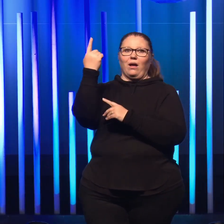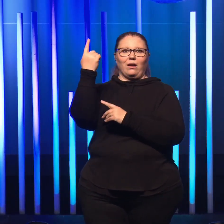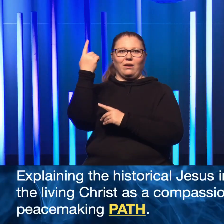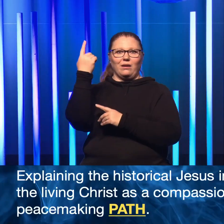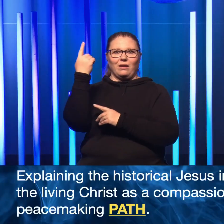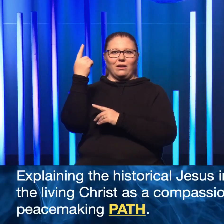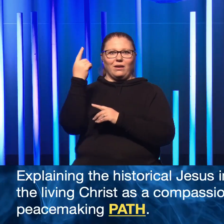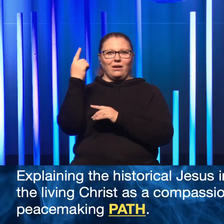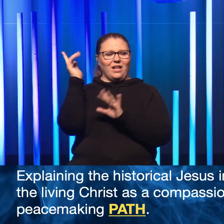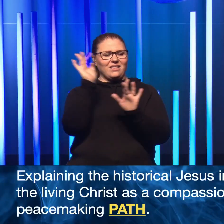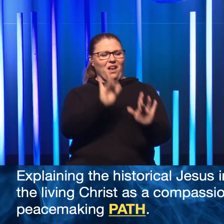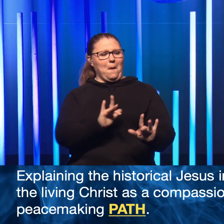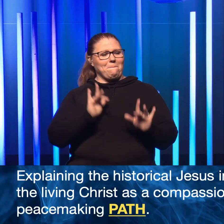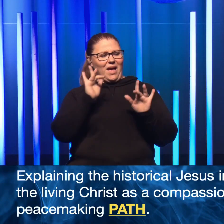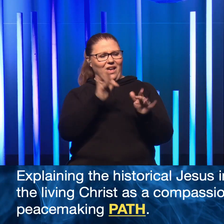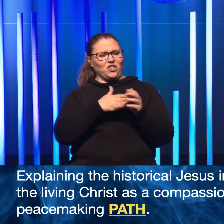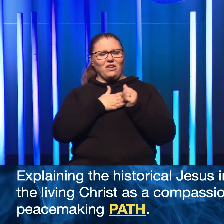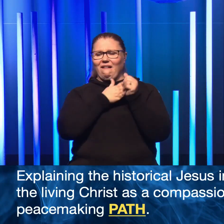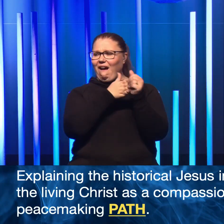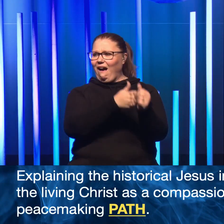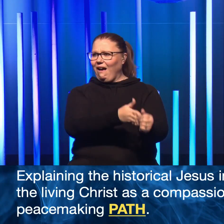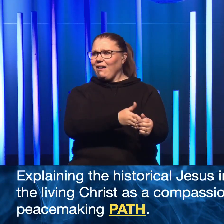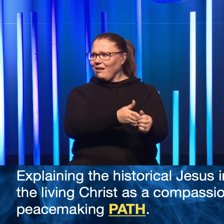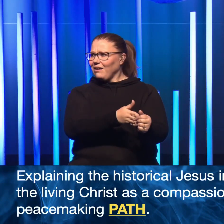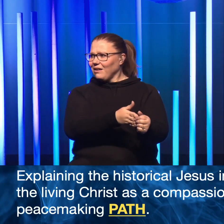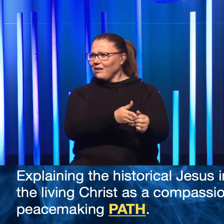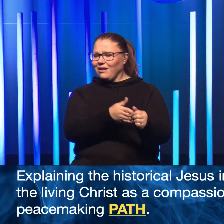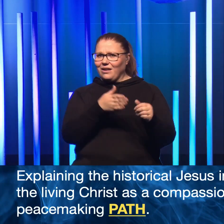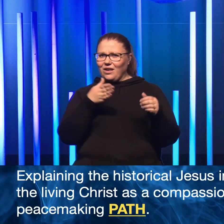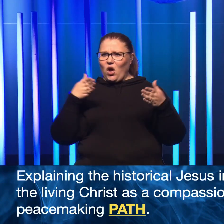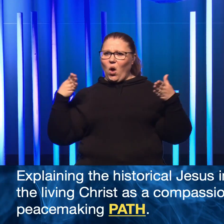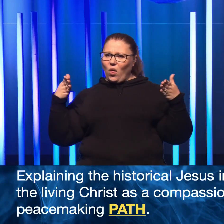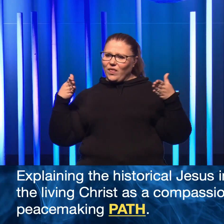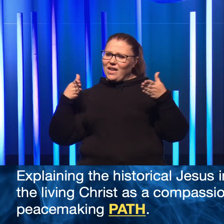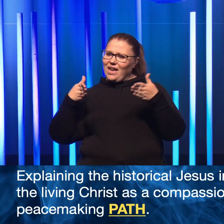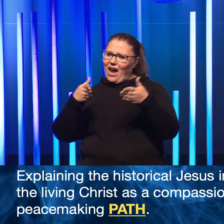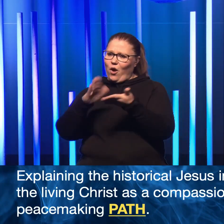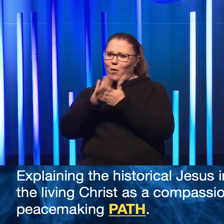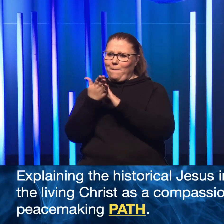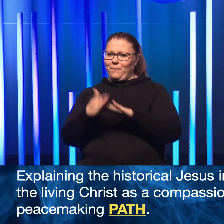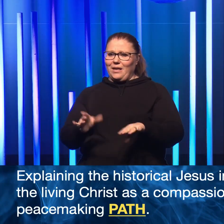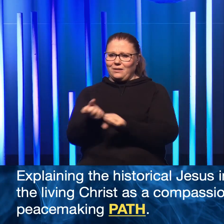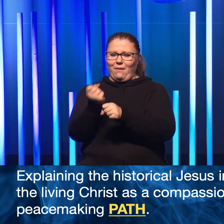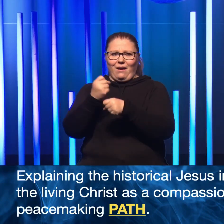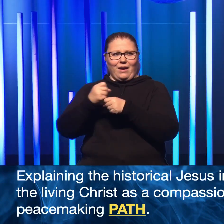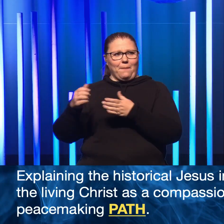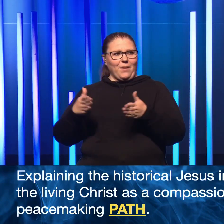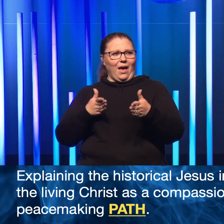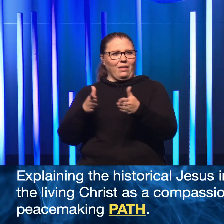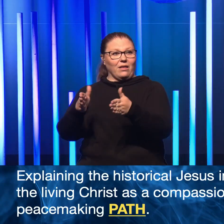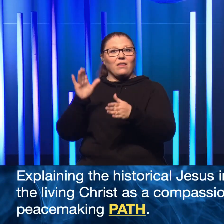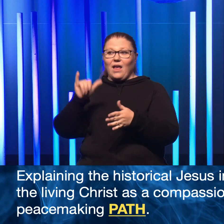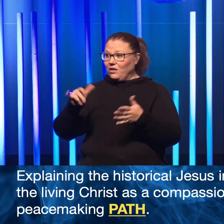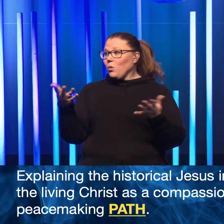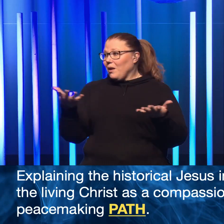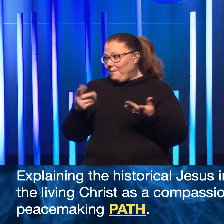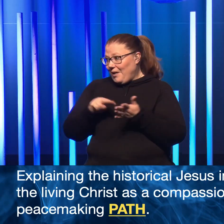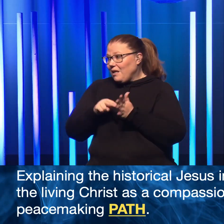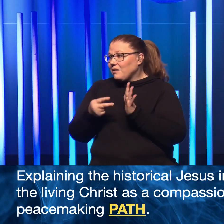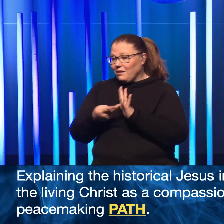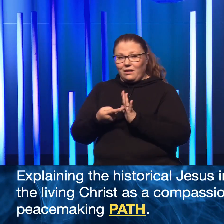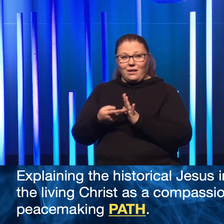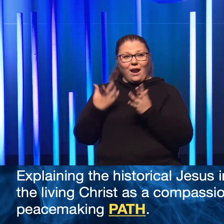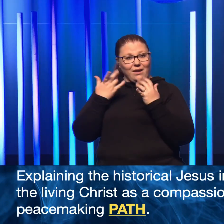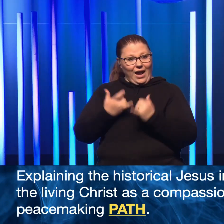as a compassionate guide on the narrow peacemaking path. That's what it means, right? Now I